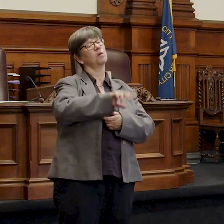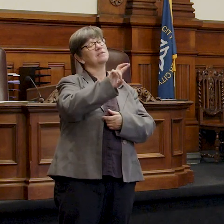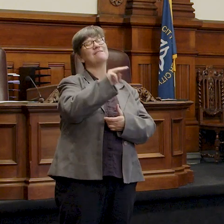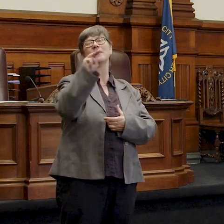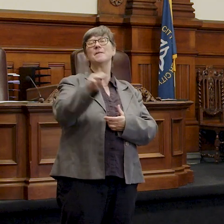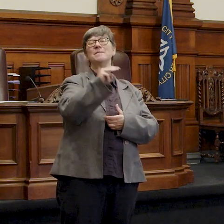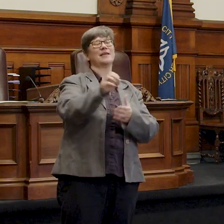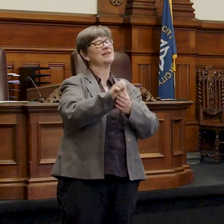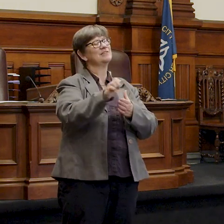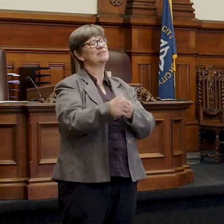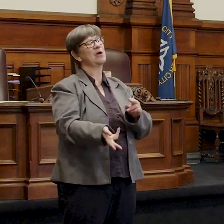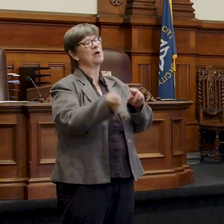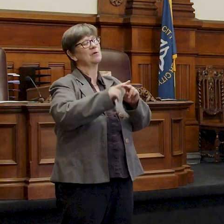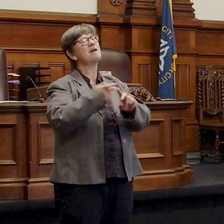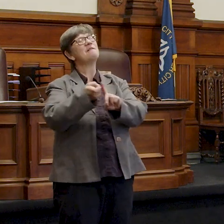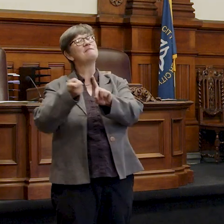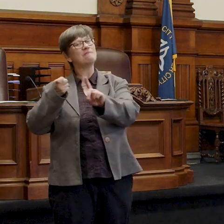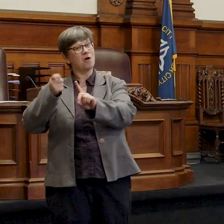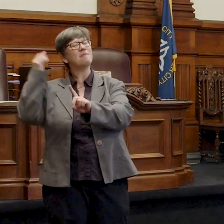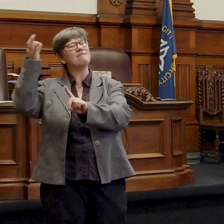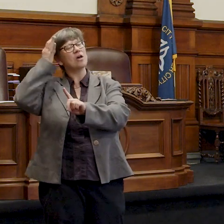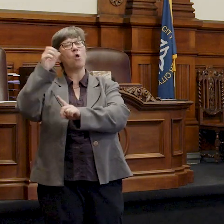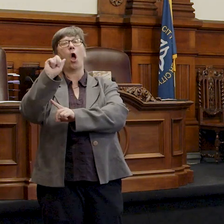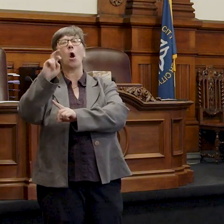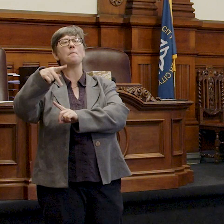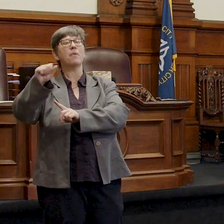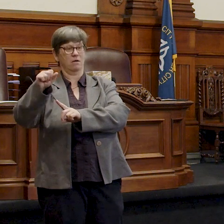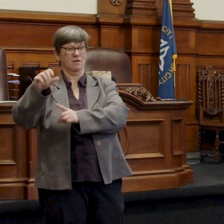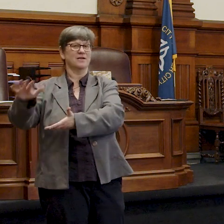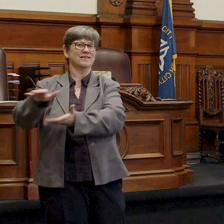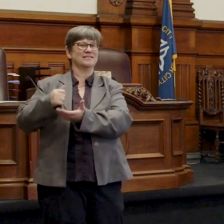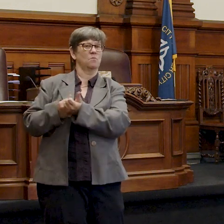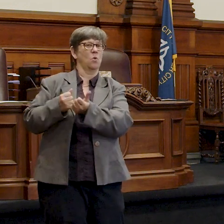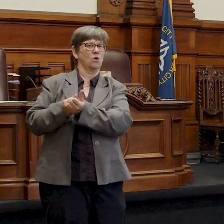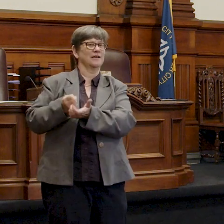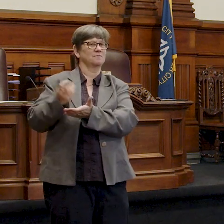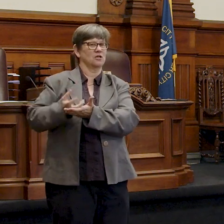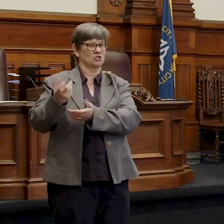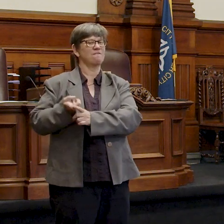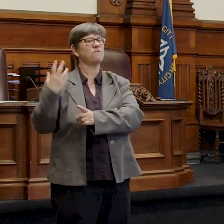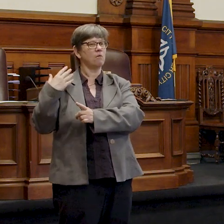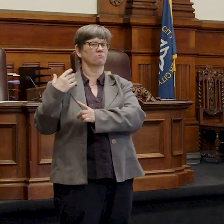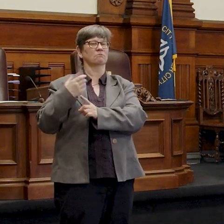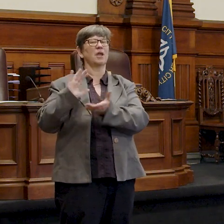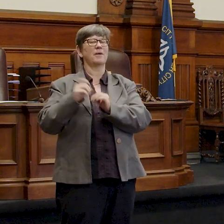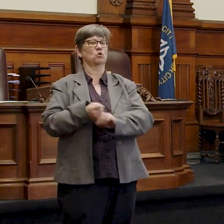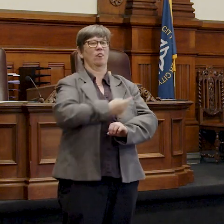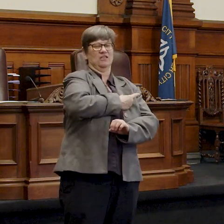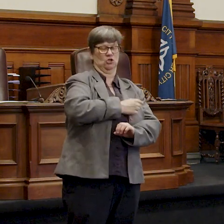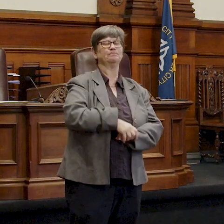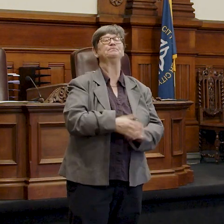in ARPA-funded expenditures from our amended 2022-23 budget. As the Mayor